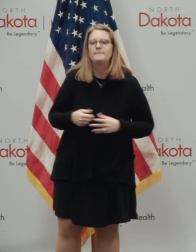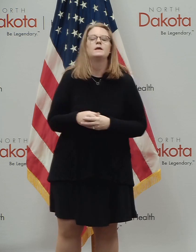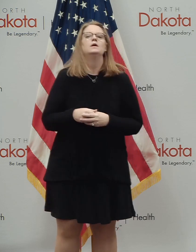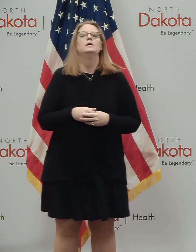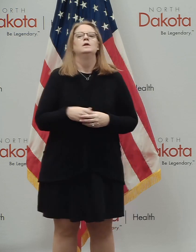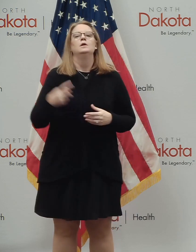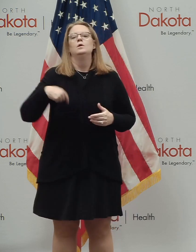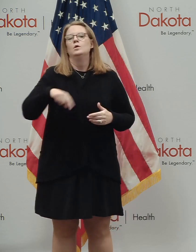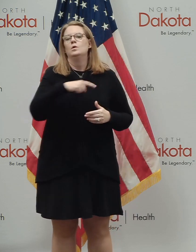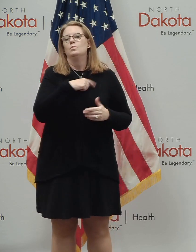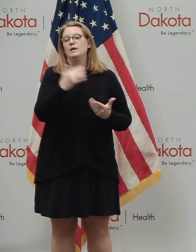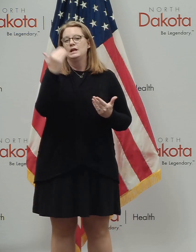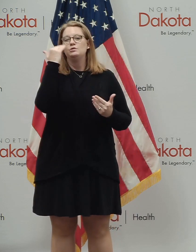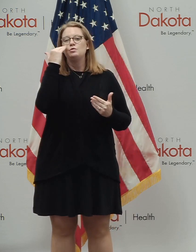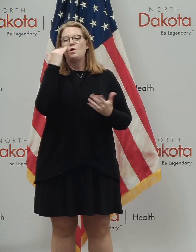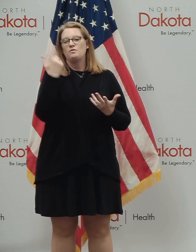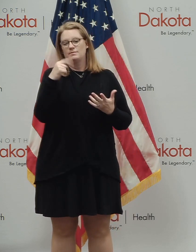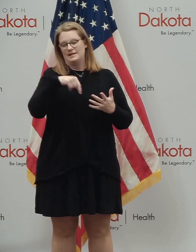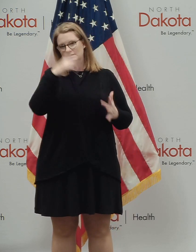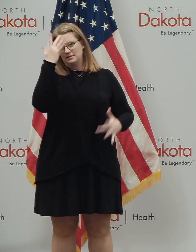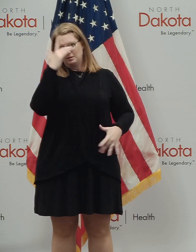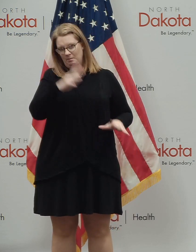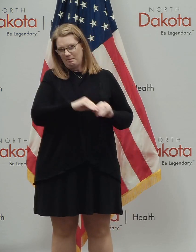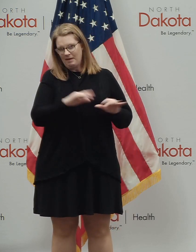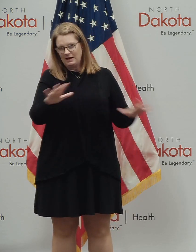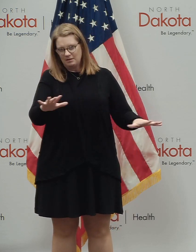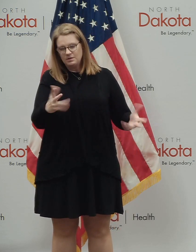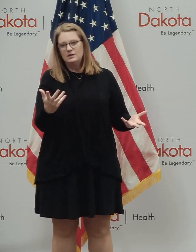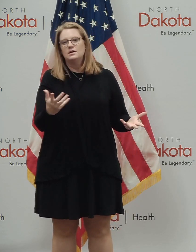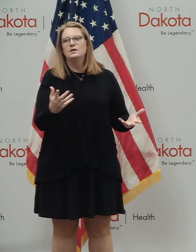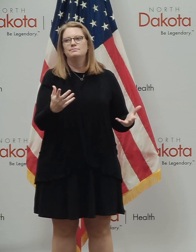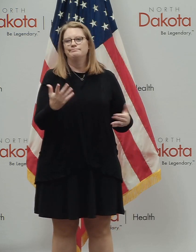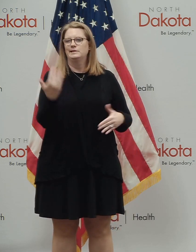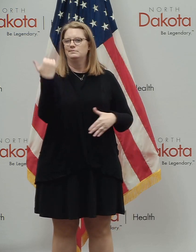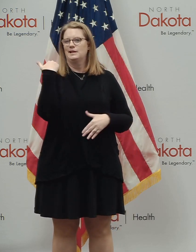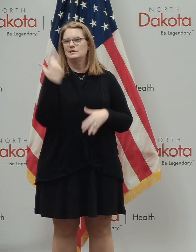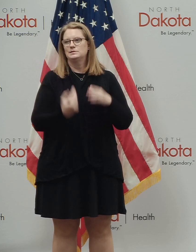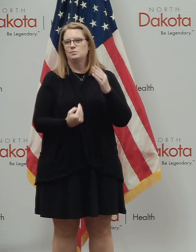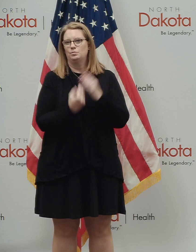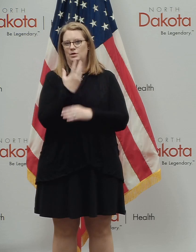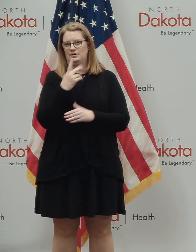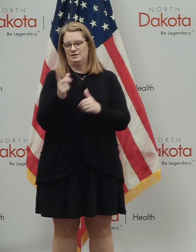We know that from following this pandemic last spring when it first landed in